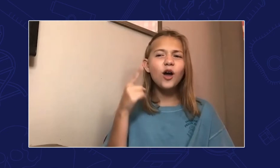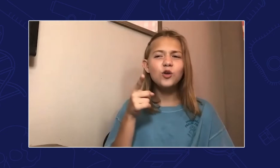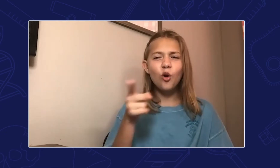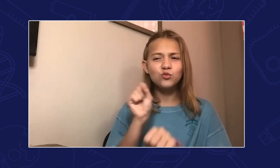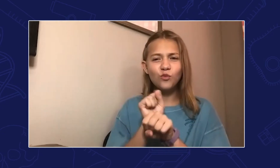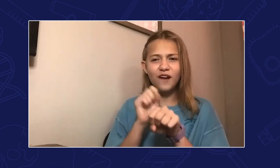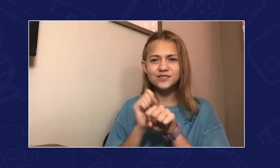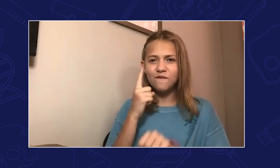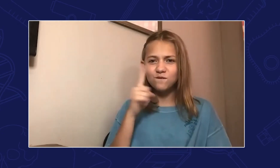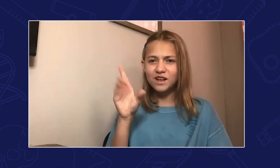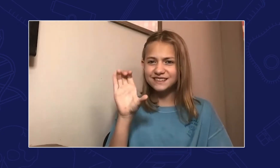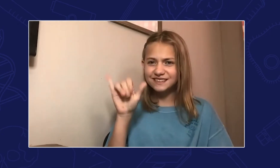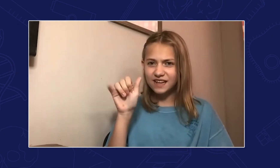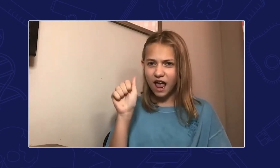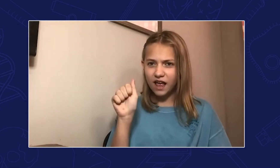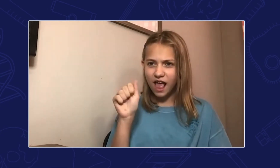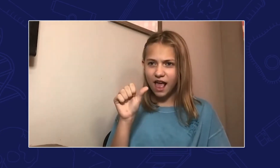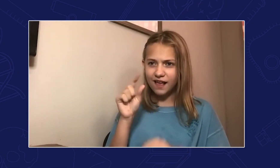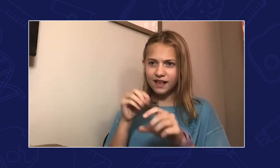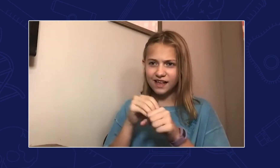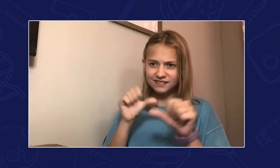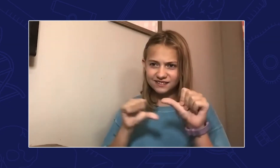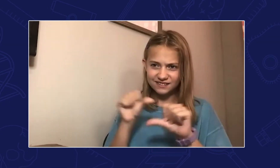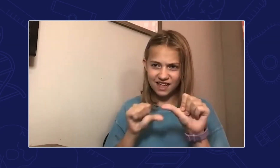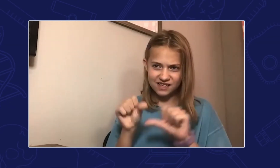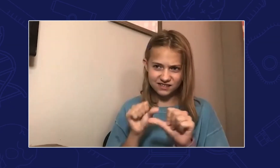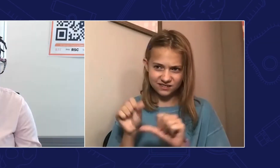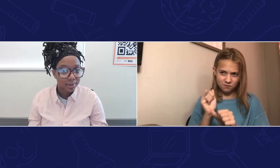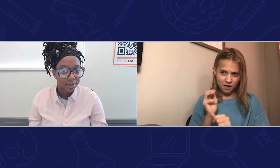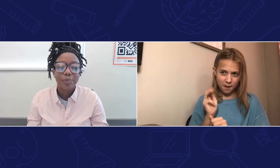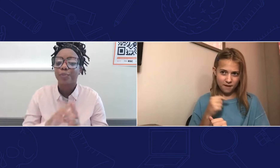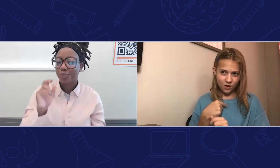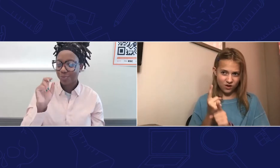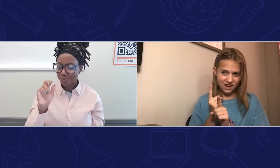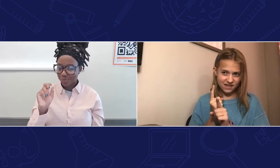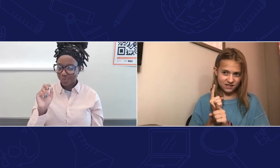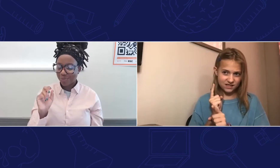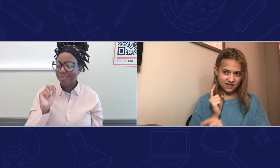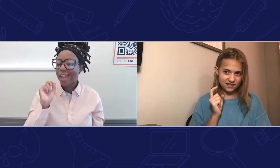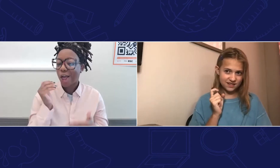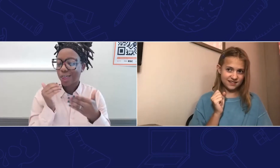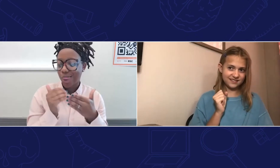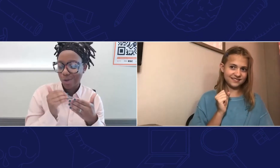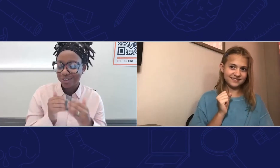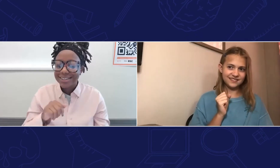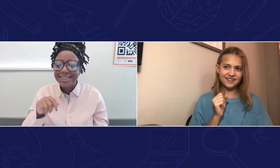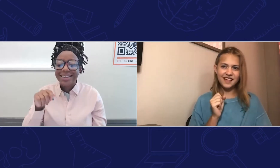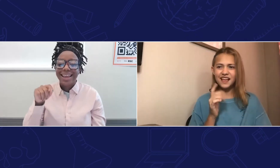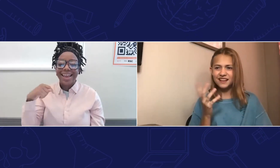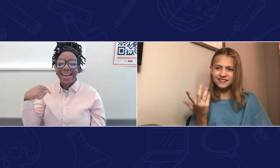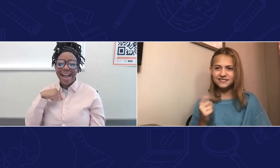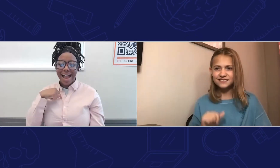I heard you worked for the CIA in something science related. Am I right? You're close.